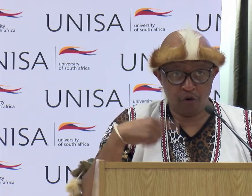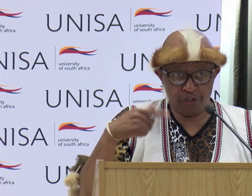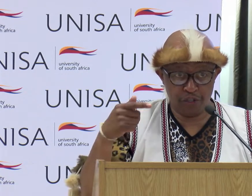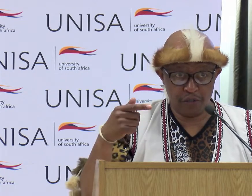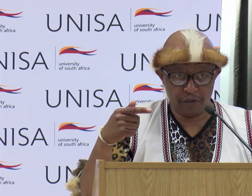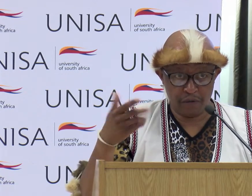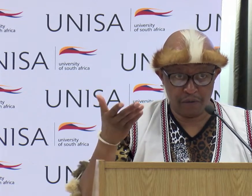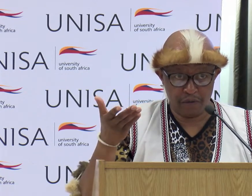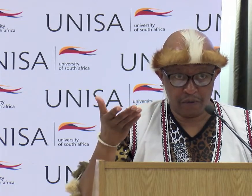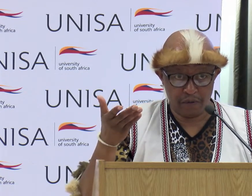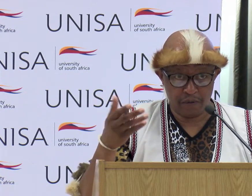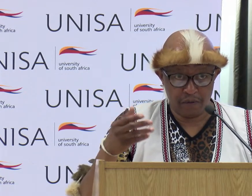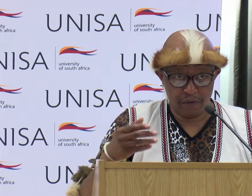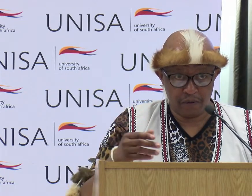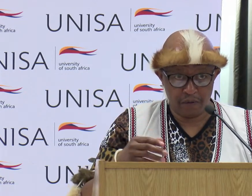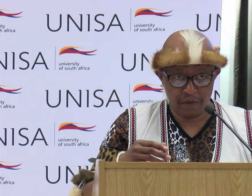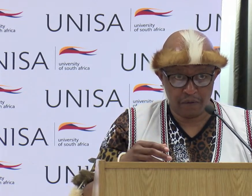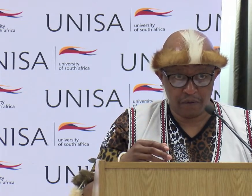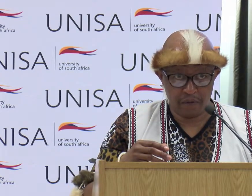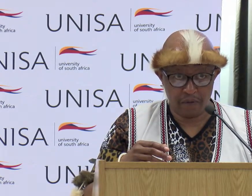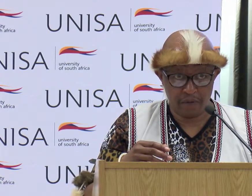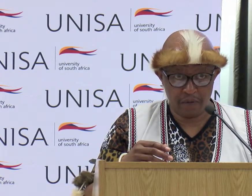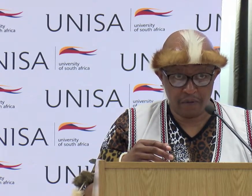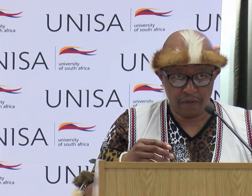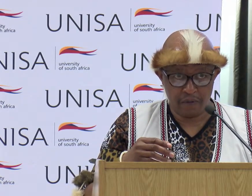what is your July?